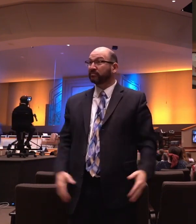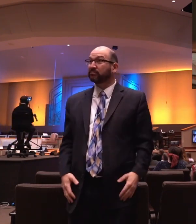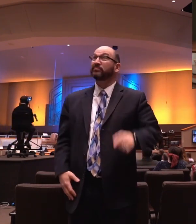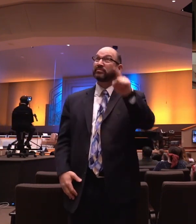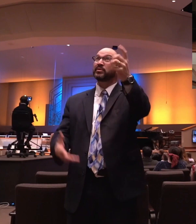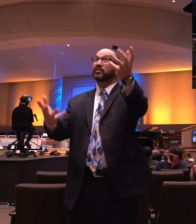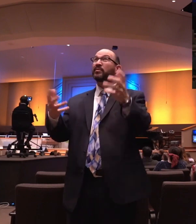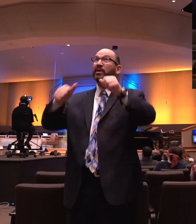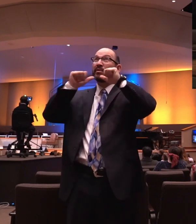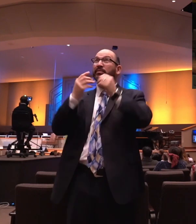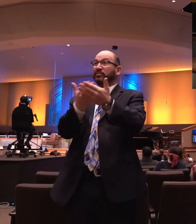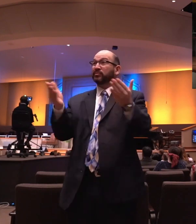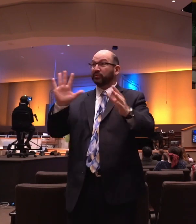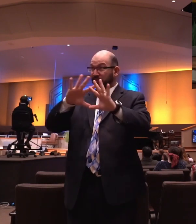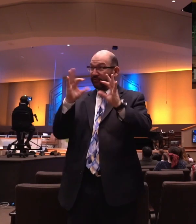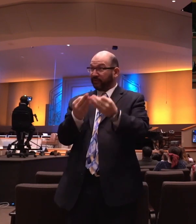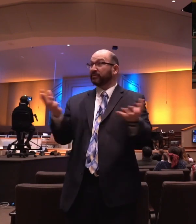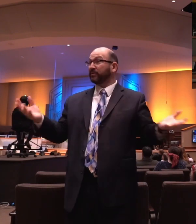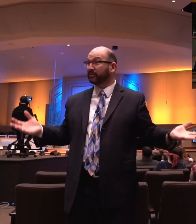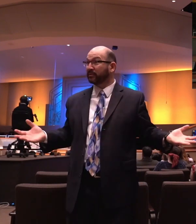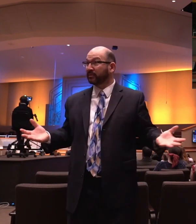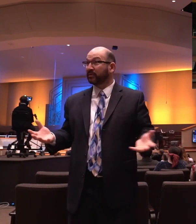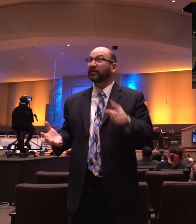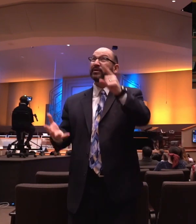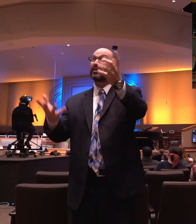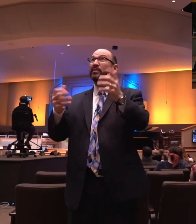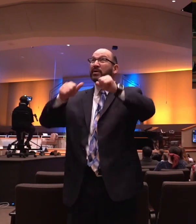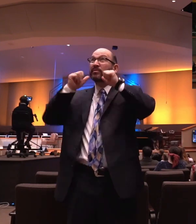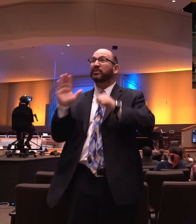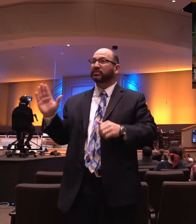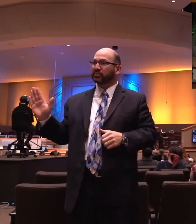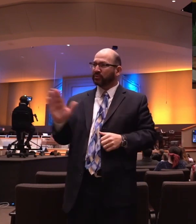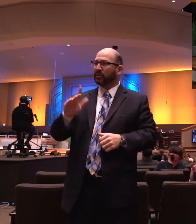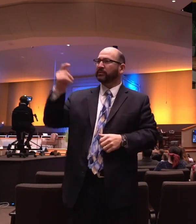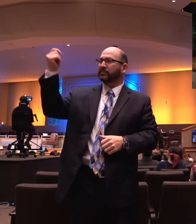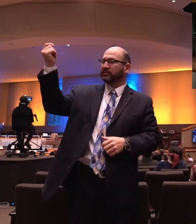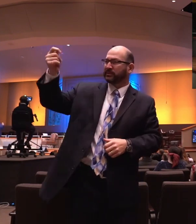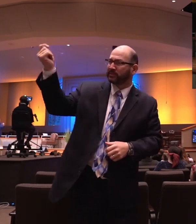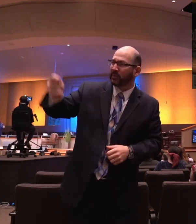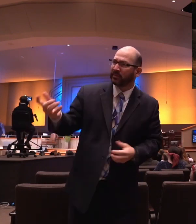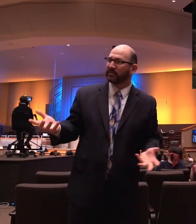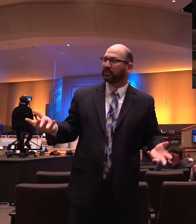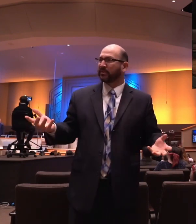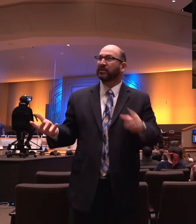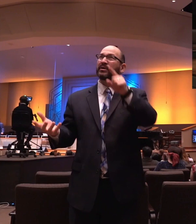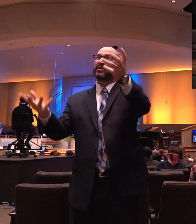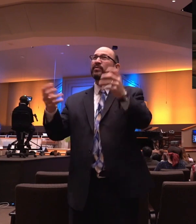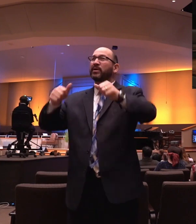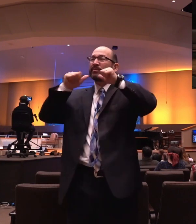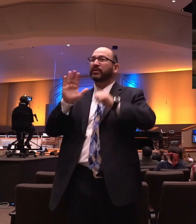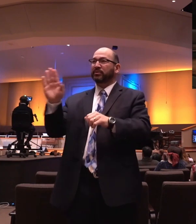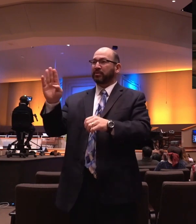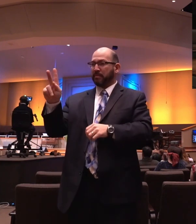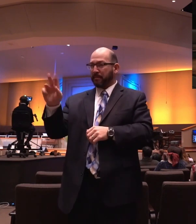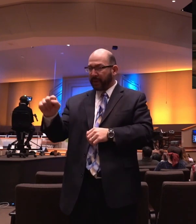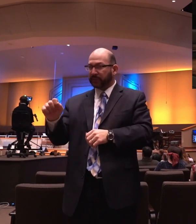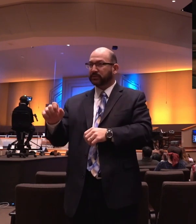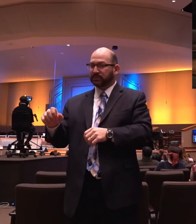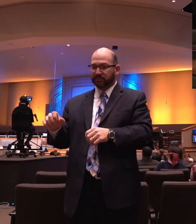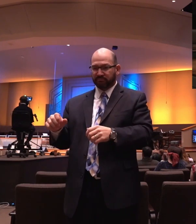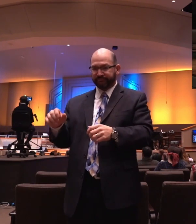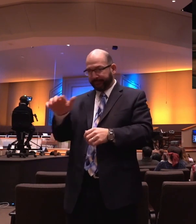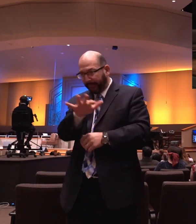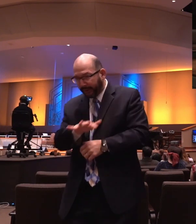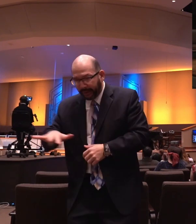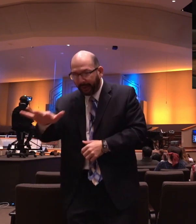He wants to bless your family. He wants to bless your testimony. He wants to bless your bus route. He wants